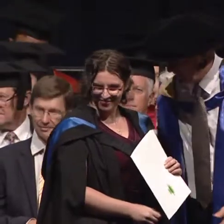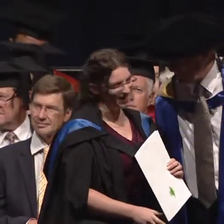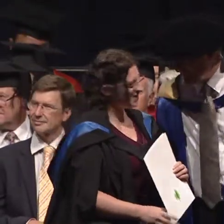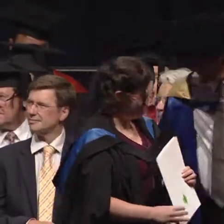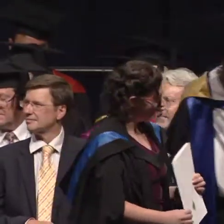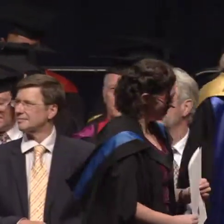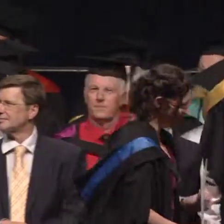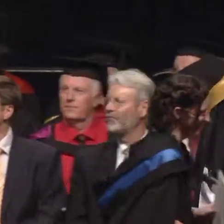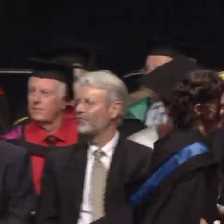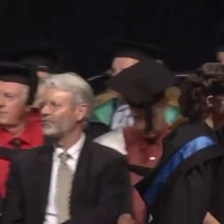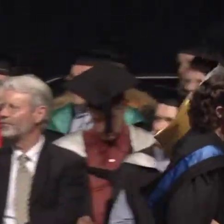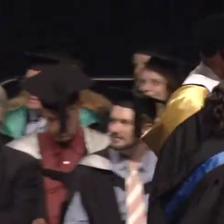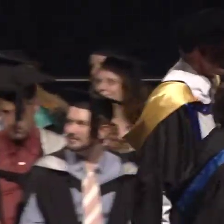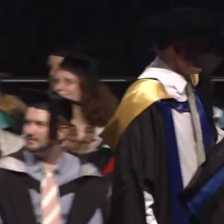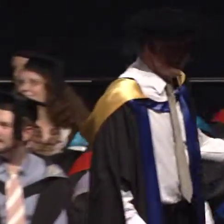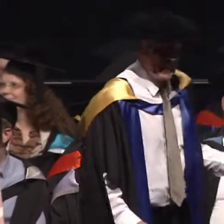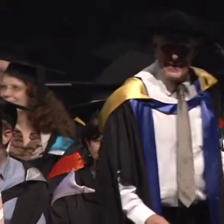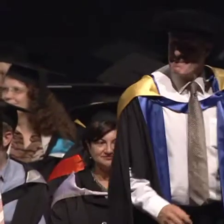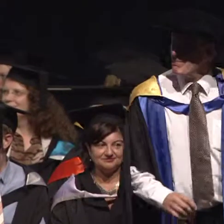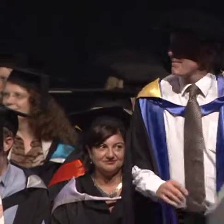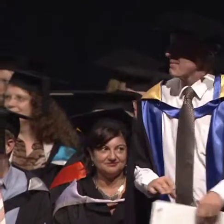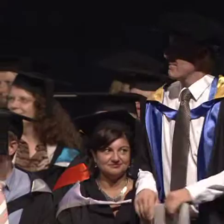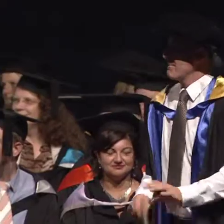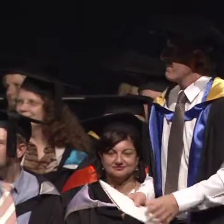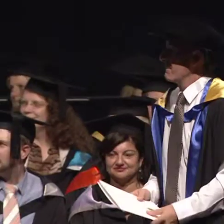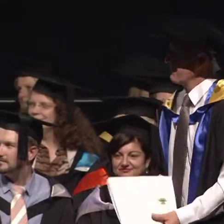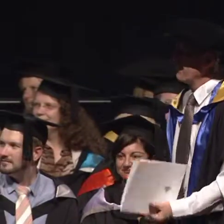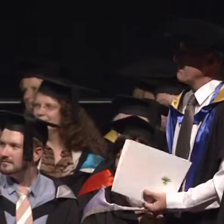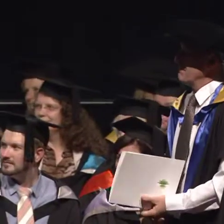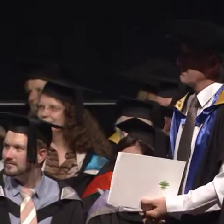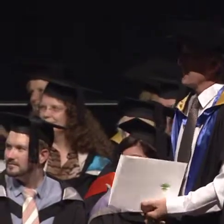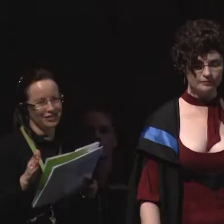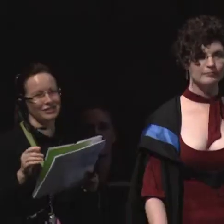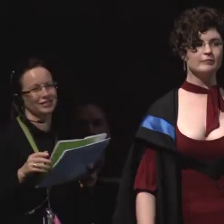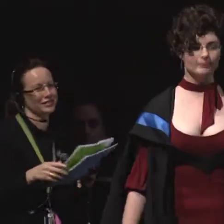And the final Diploma of Library Information Services student is Katrina Pitt.